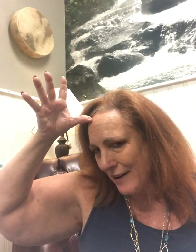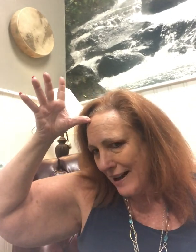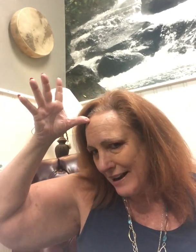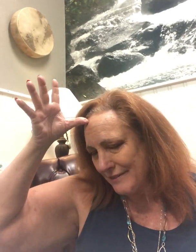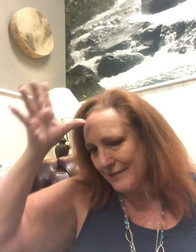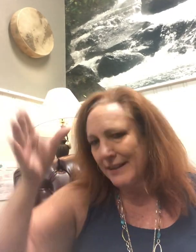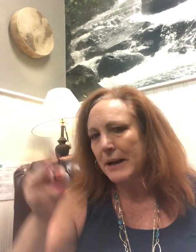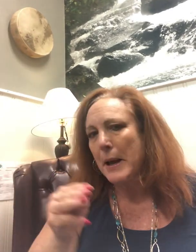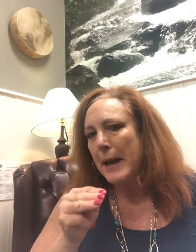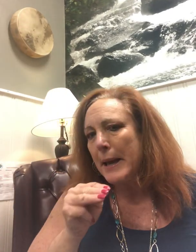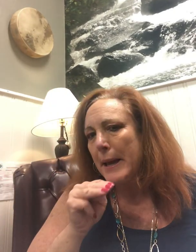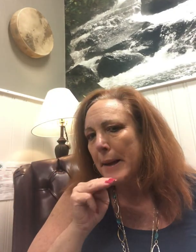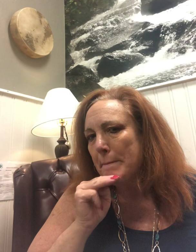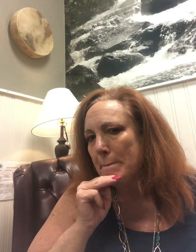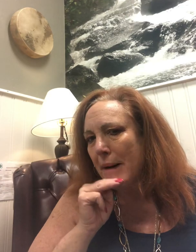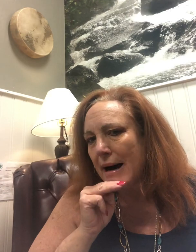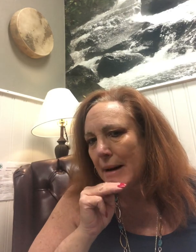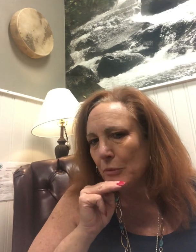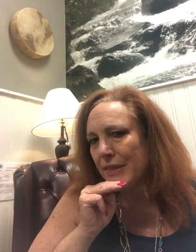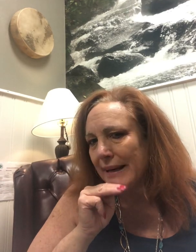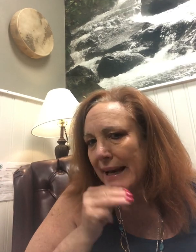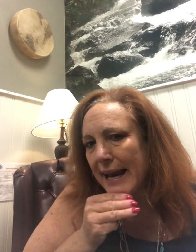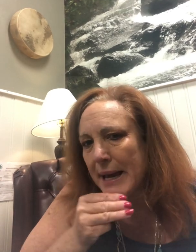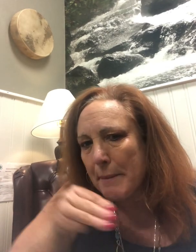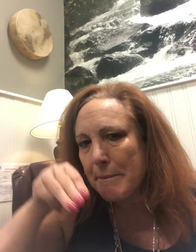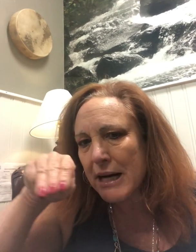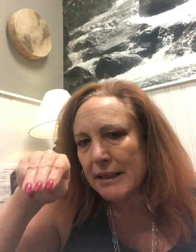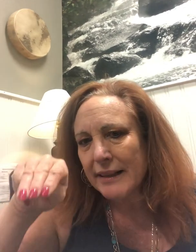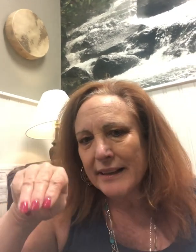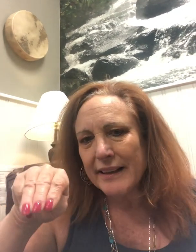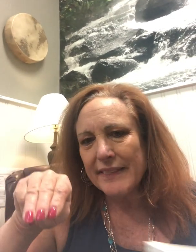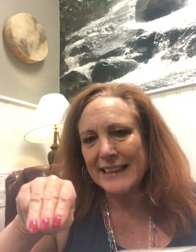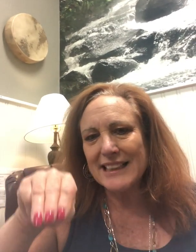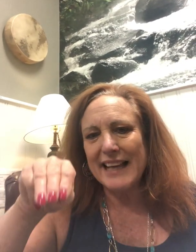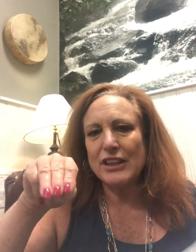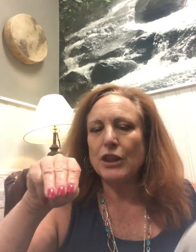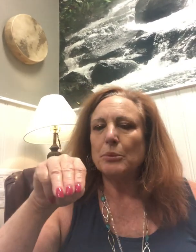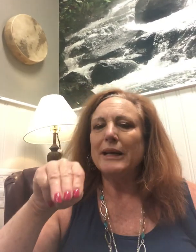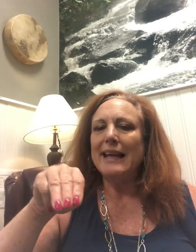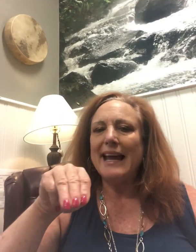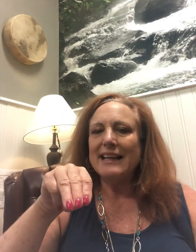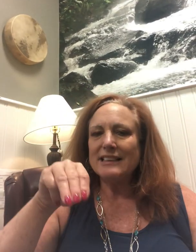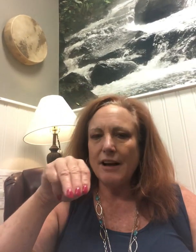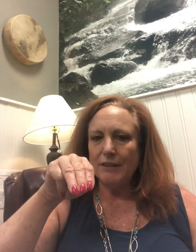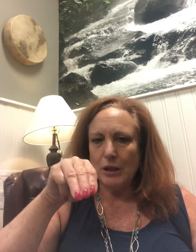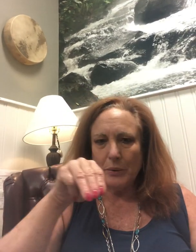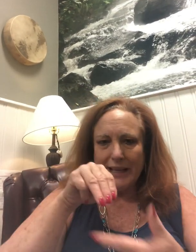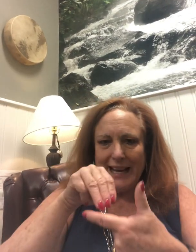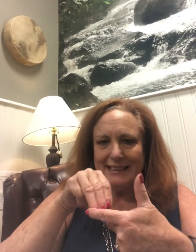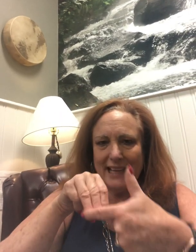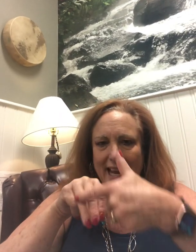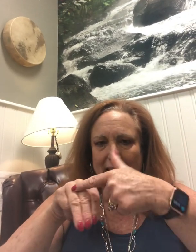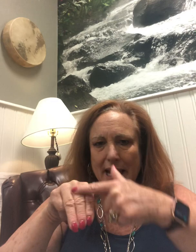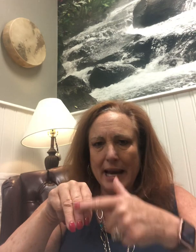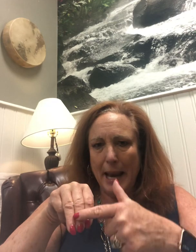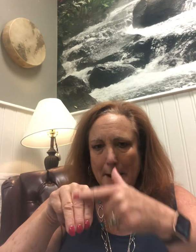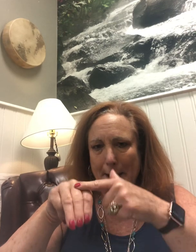5, mom with an M, that's like the 3 legs of a lowercase n,